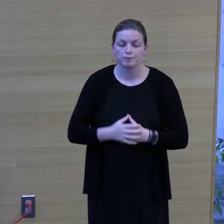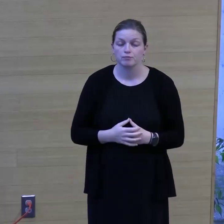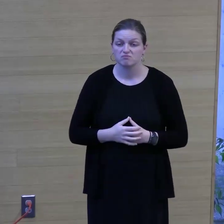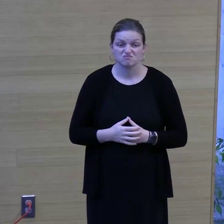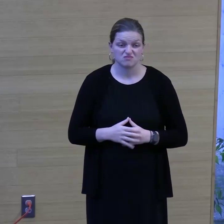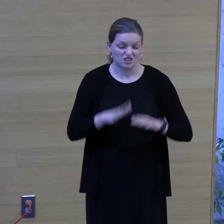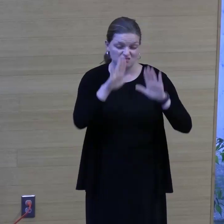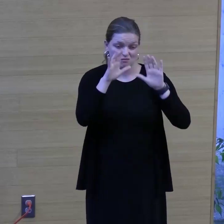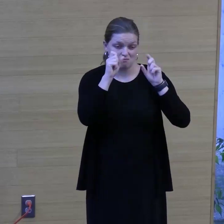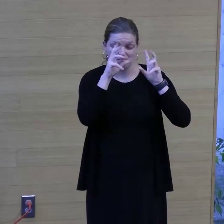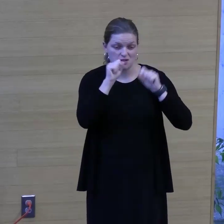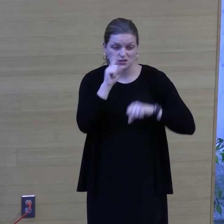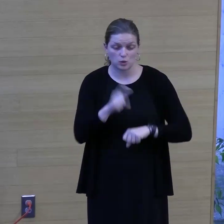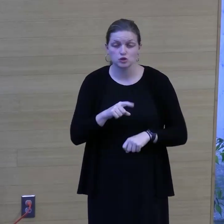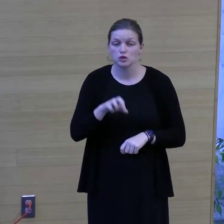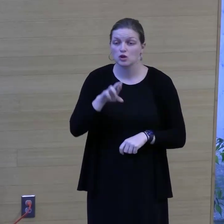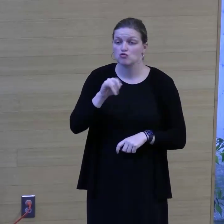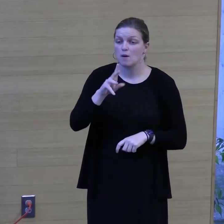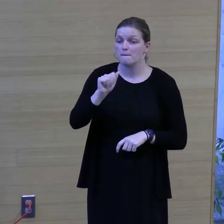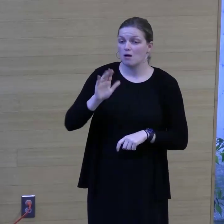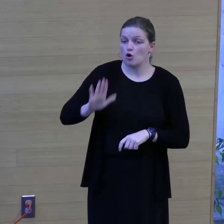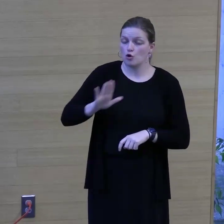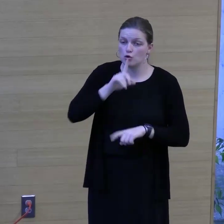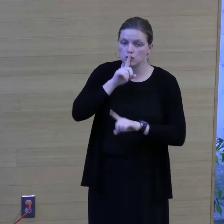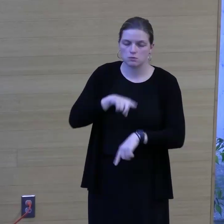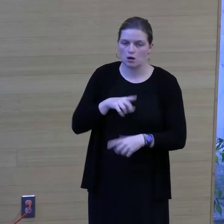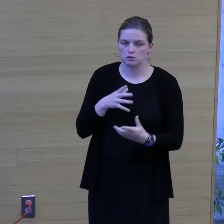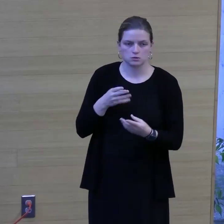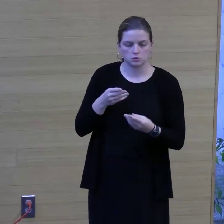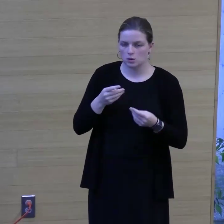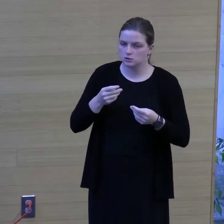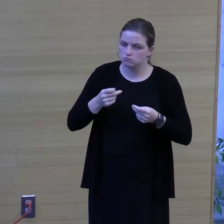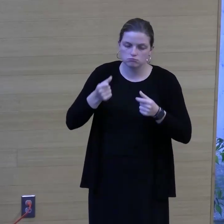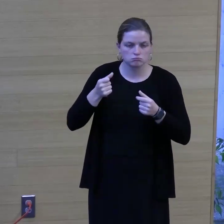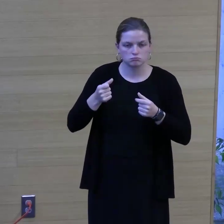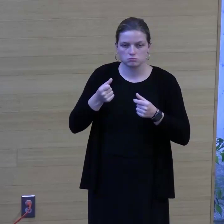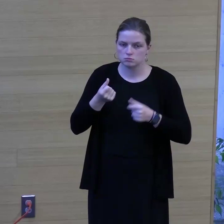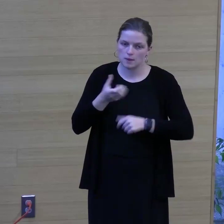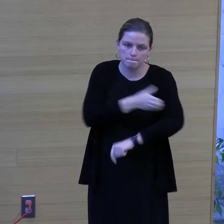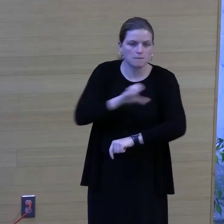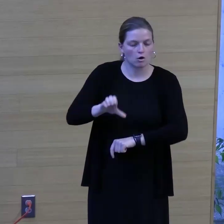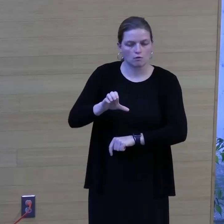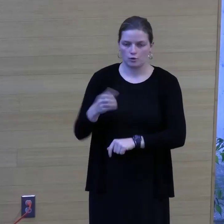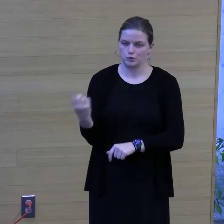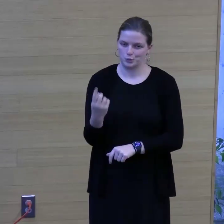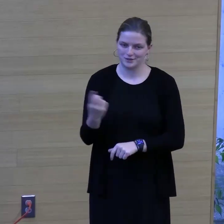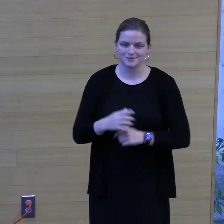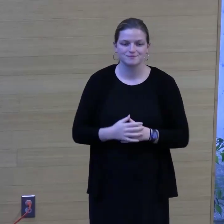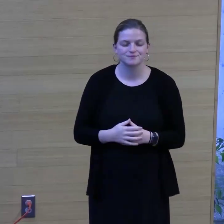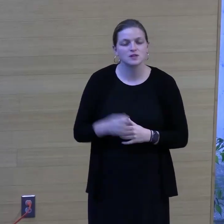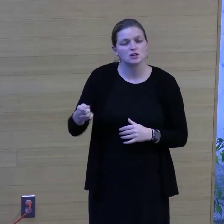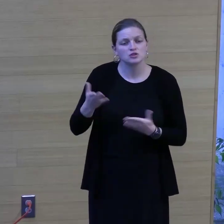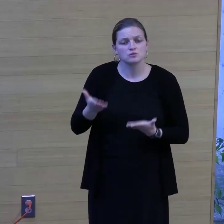Great question, and Rebecca's response was swift and forceful, as it always is. And